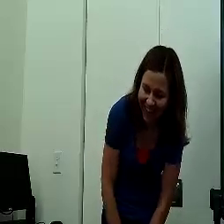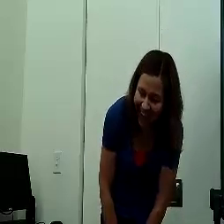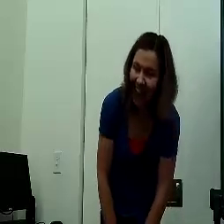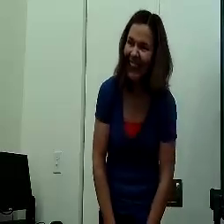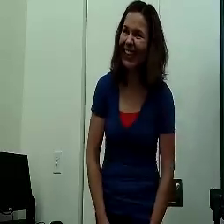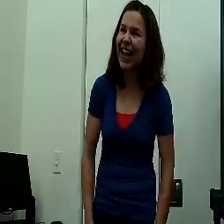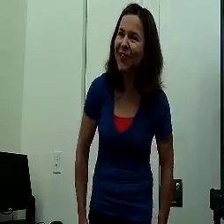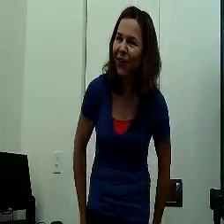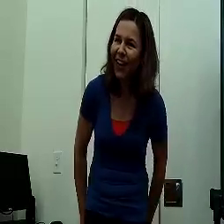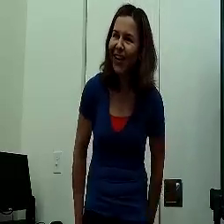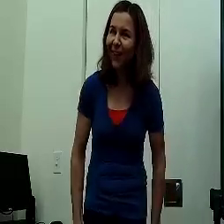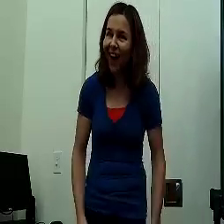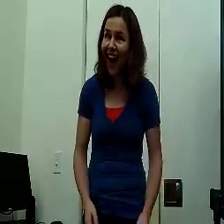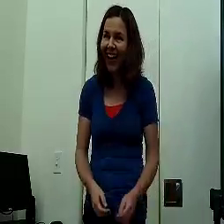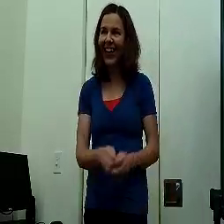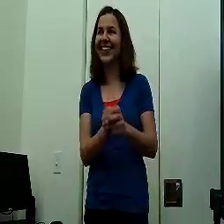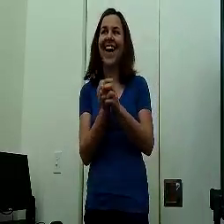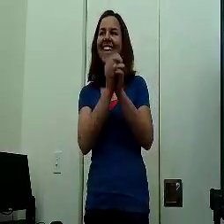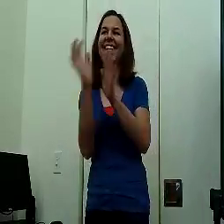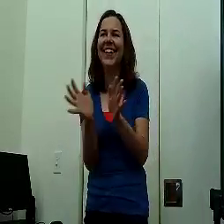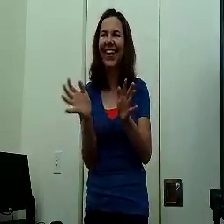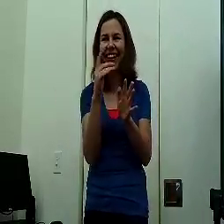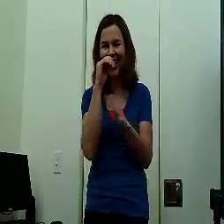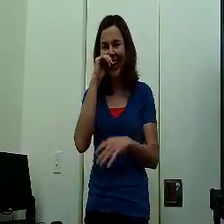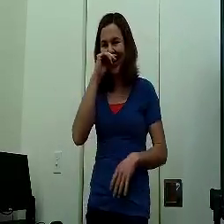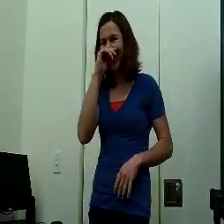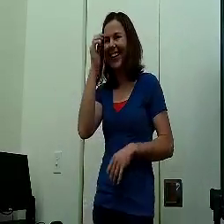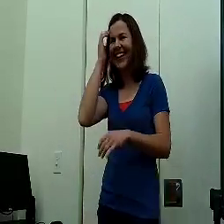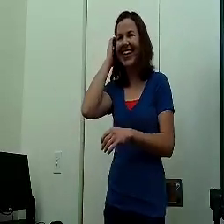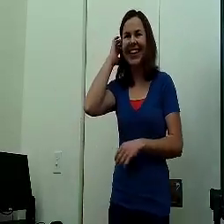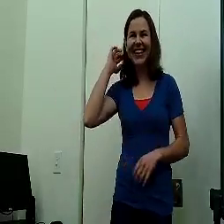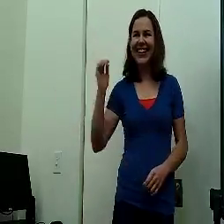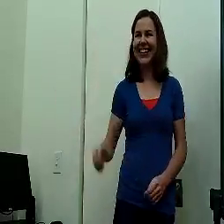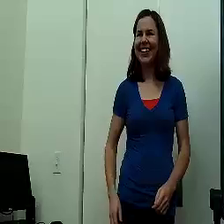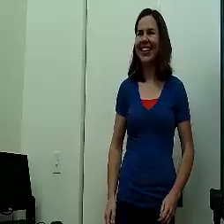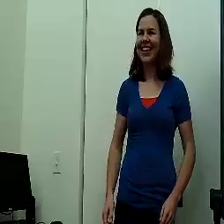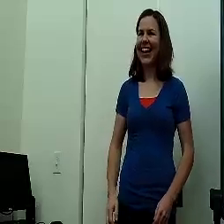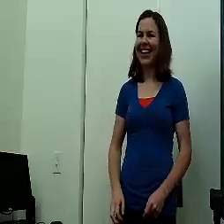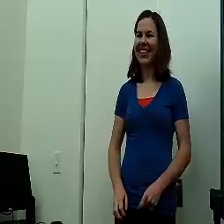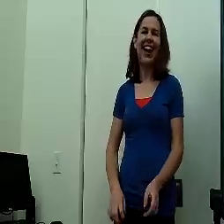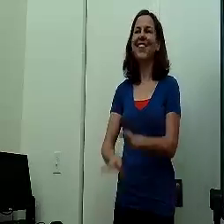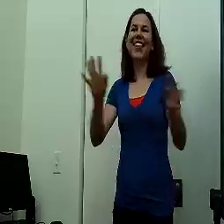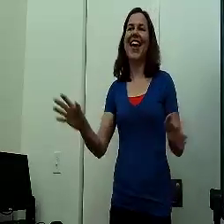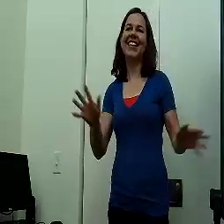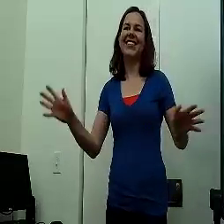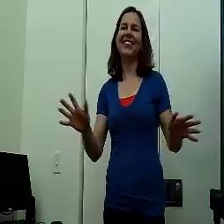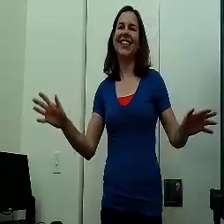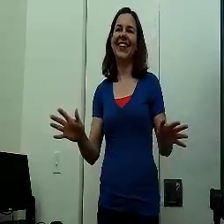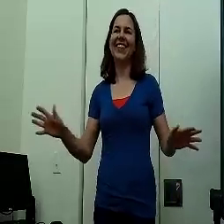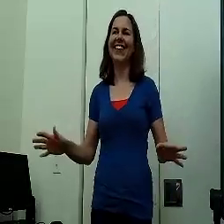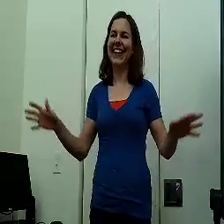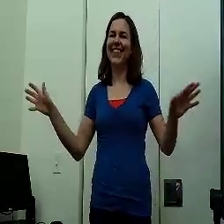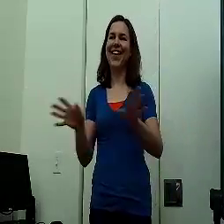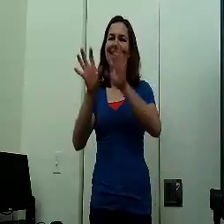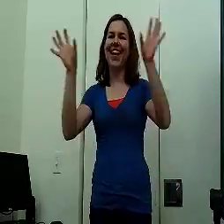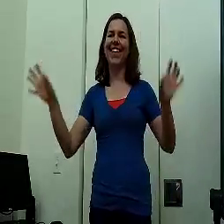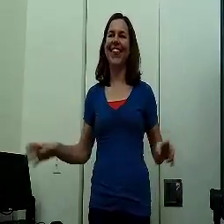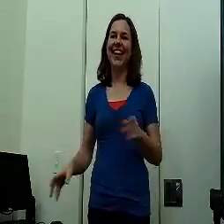jam, Oh, yeah. slavery, rock. No. Not even that hand shape, so get away from that whole thing.